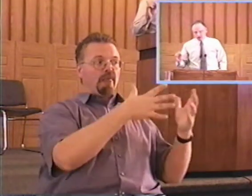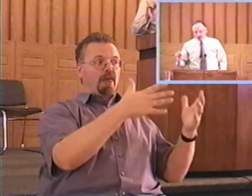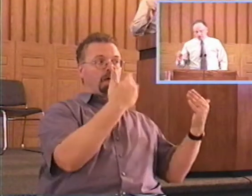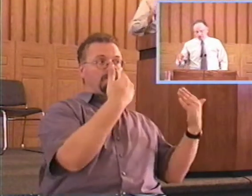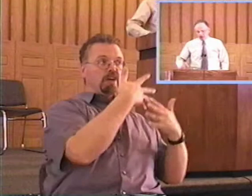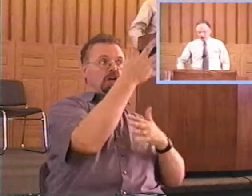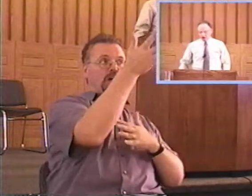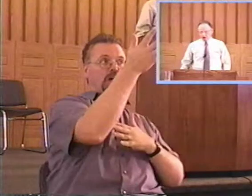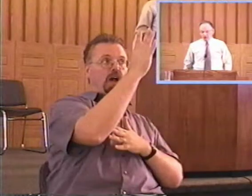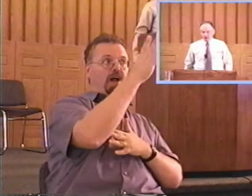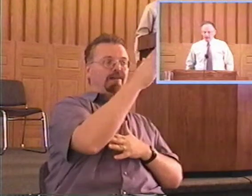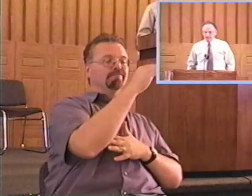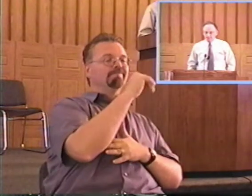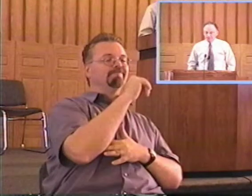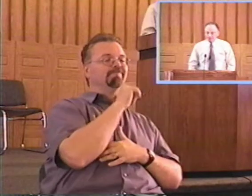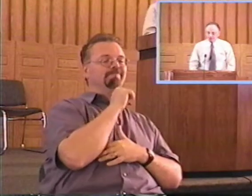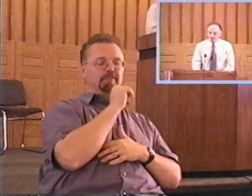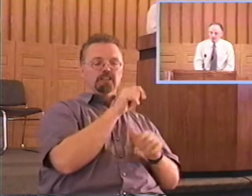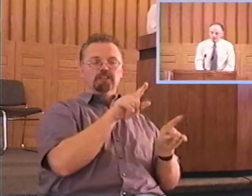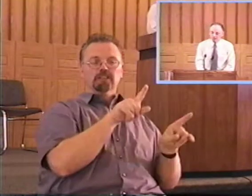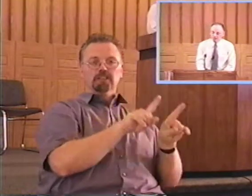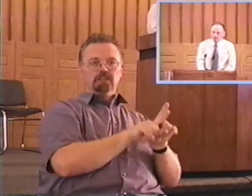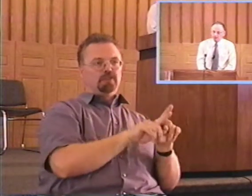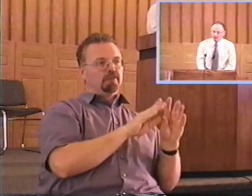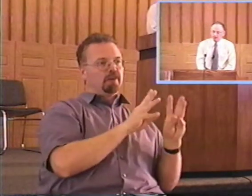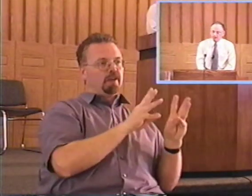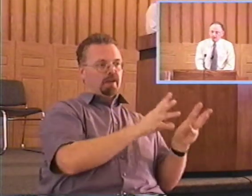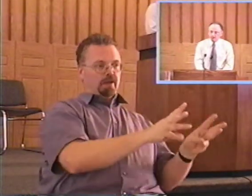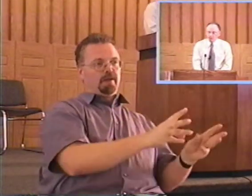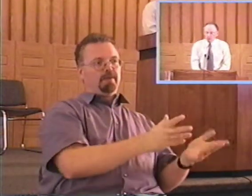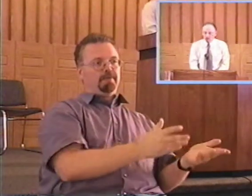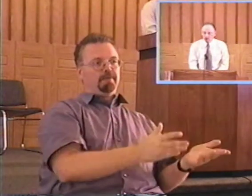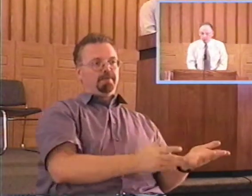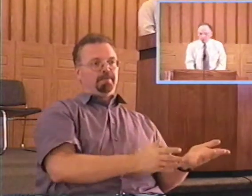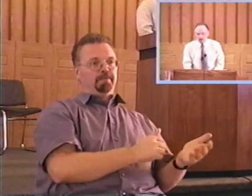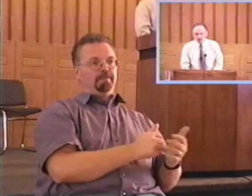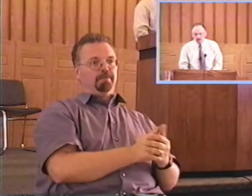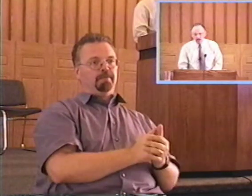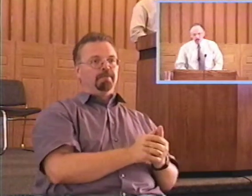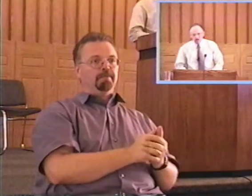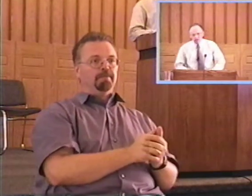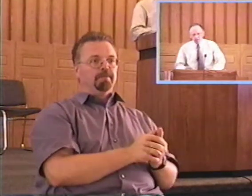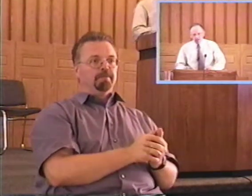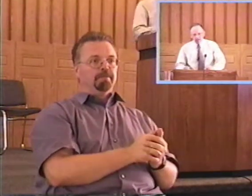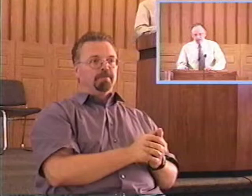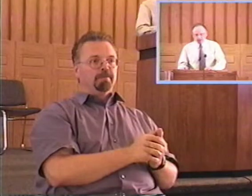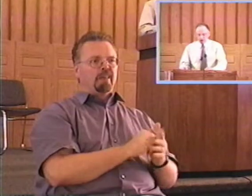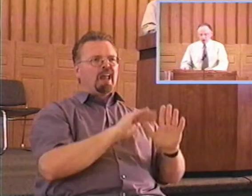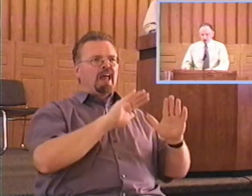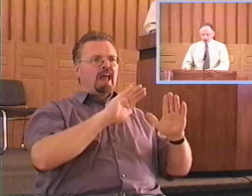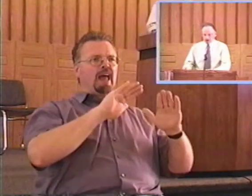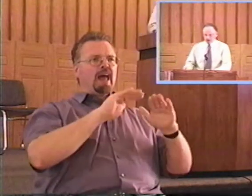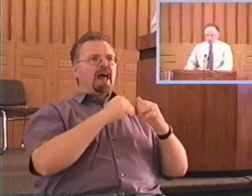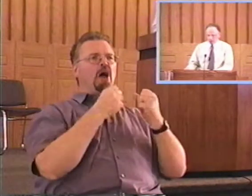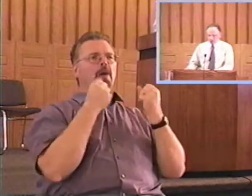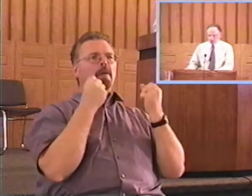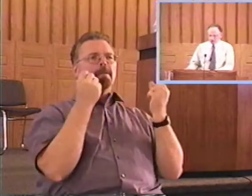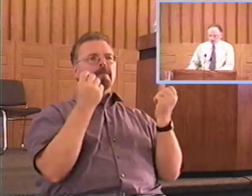doesn't live in this reality. How many